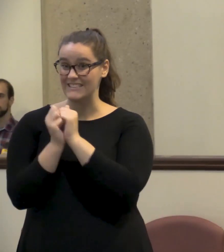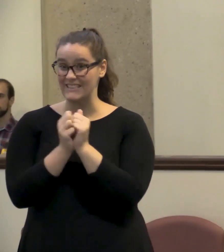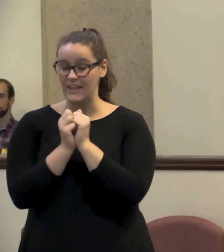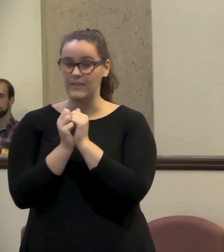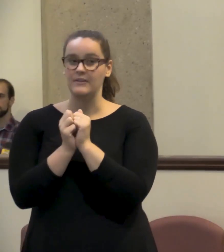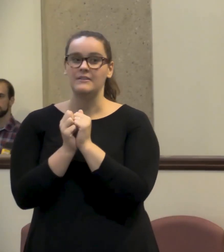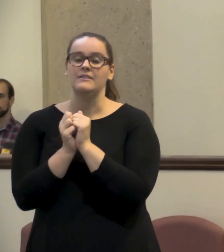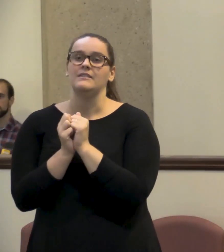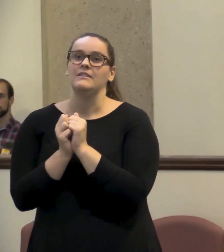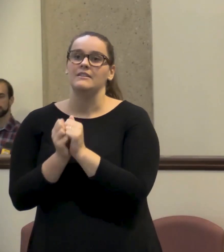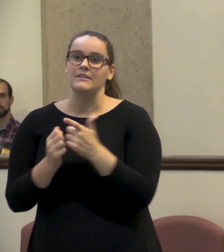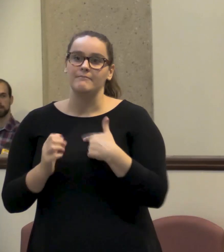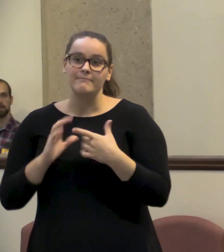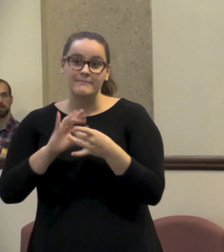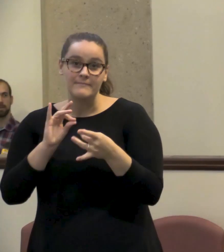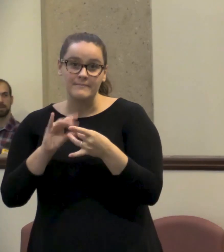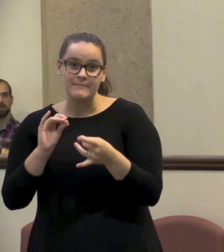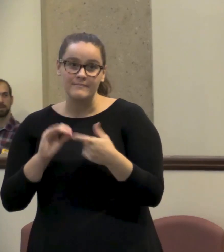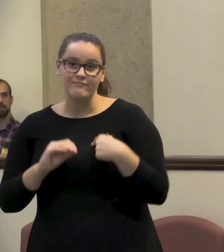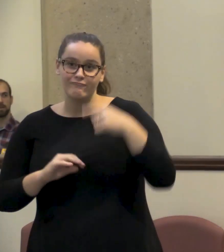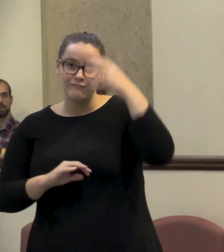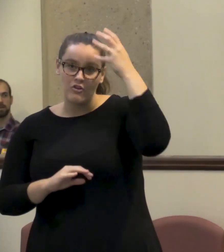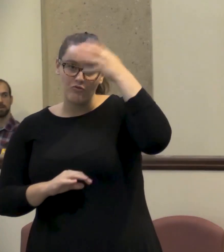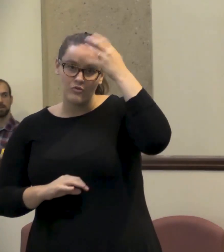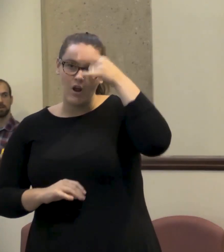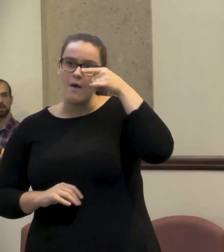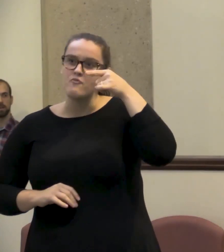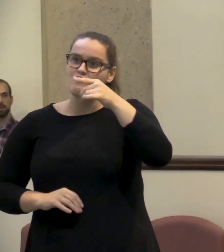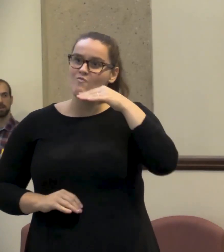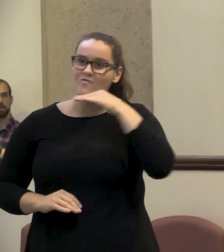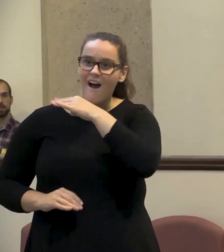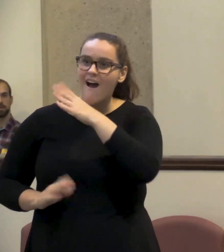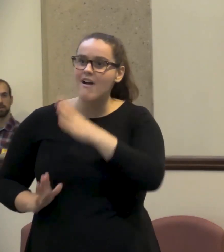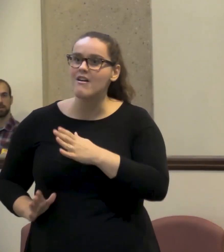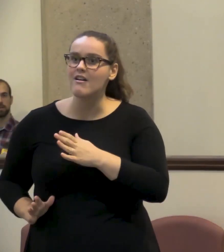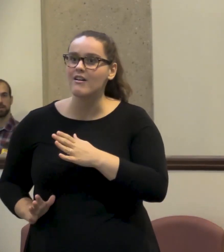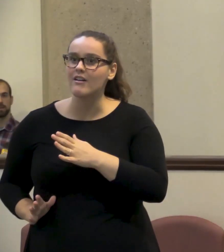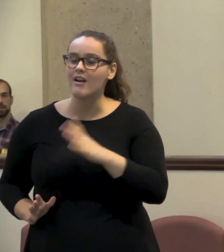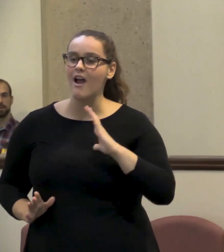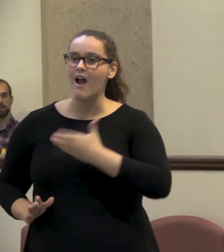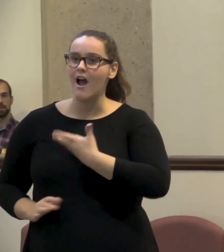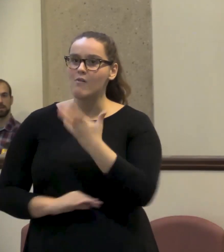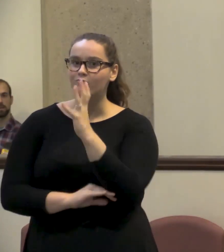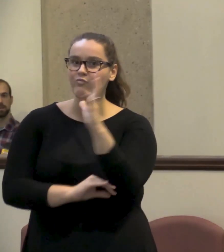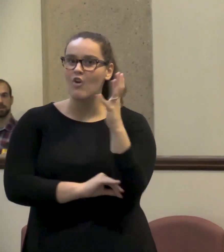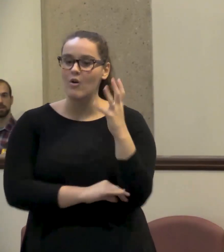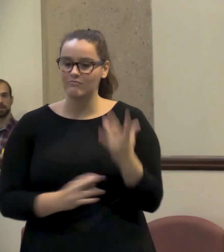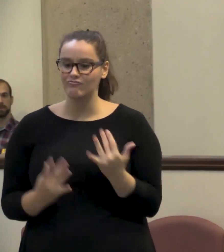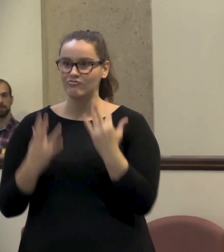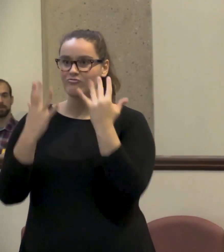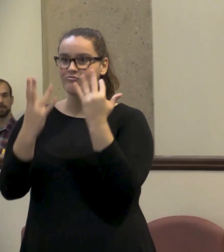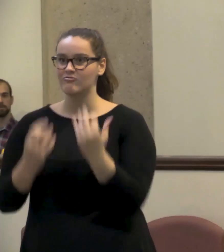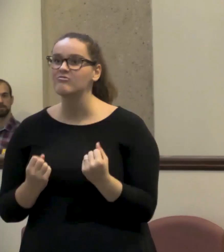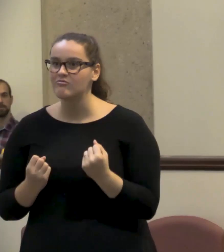my offering there was simply, "Trump, you liar, our forests are on fire." There we